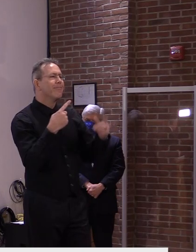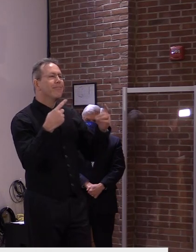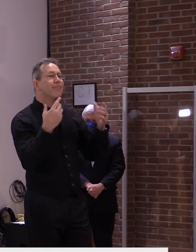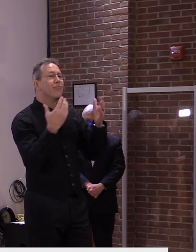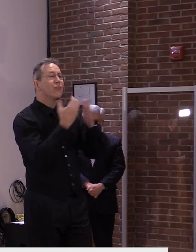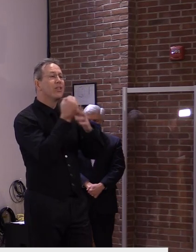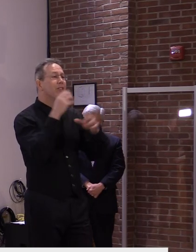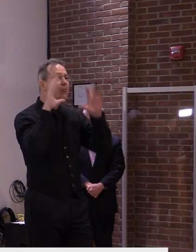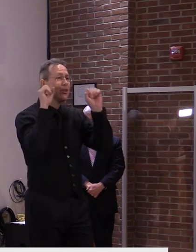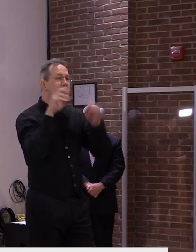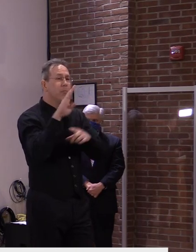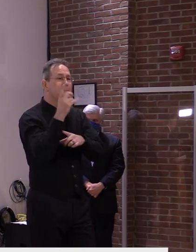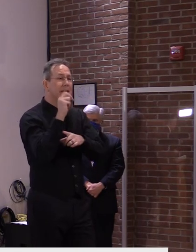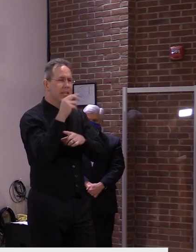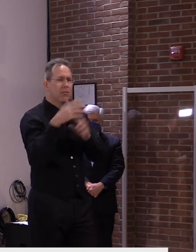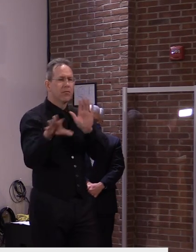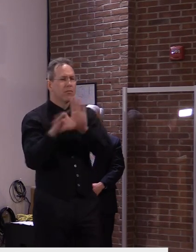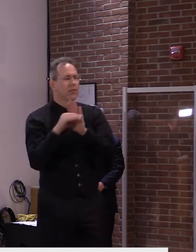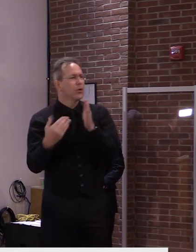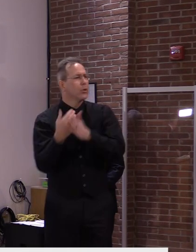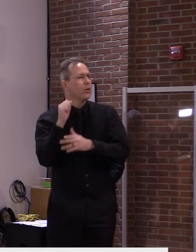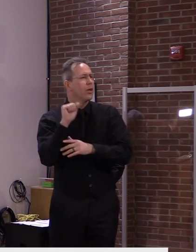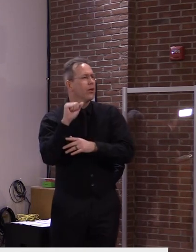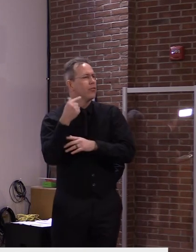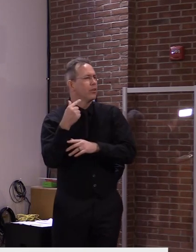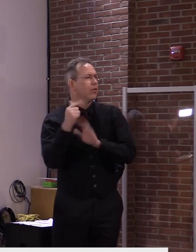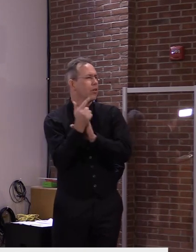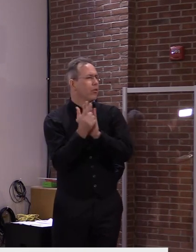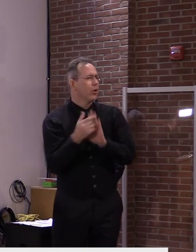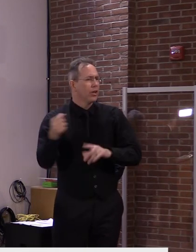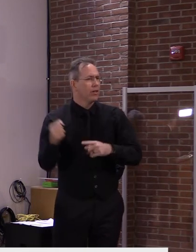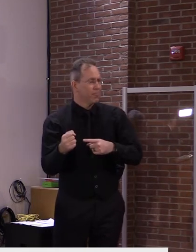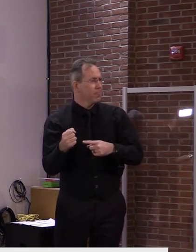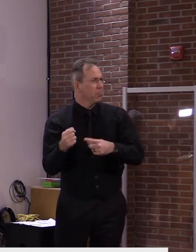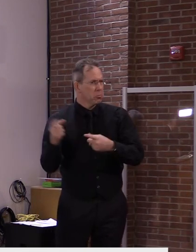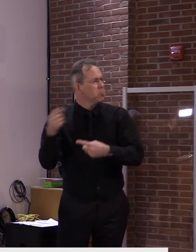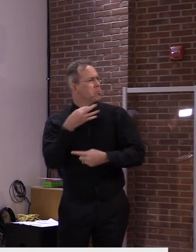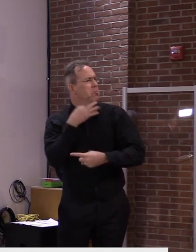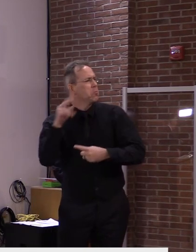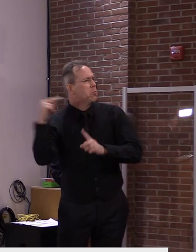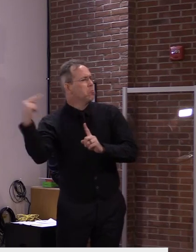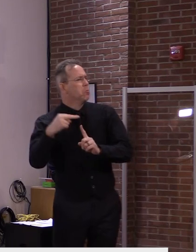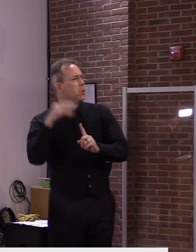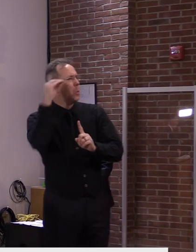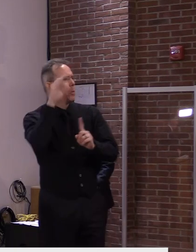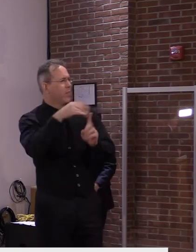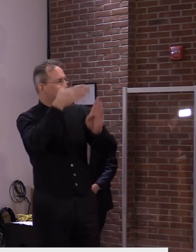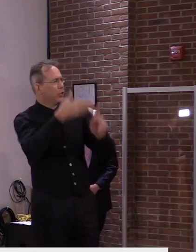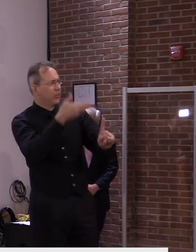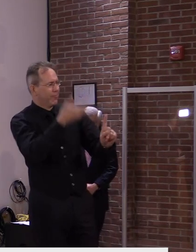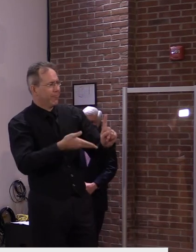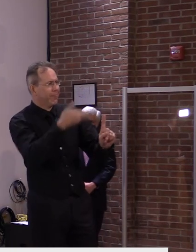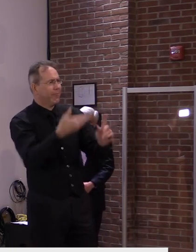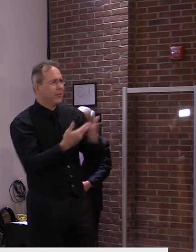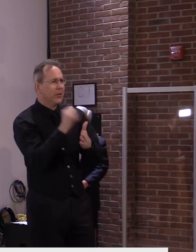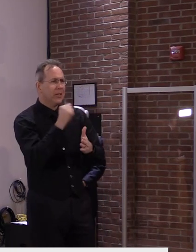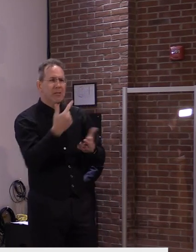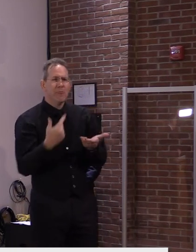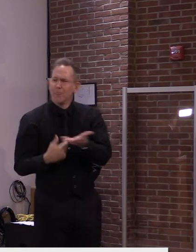It's unfortunate. This is part of politics, and there's a new administration coming in, and it's not as though this